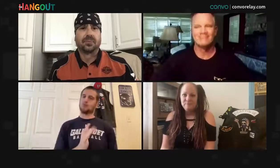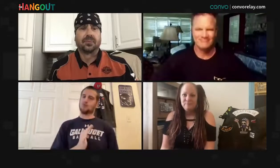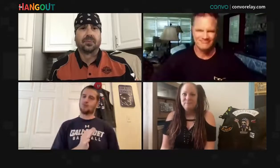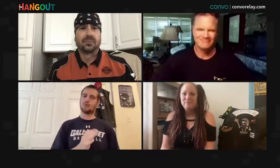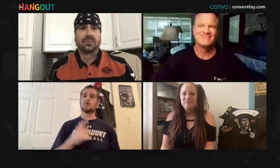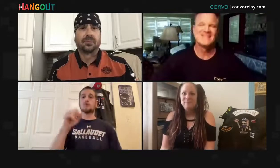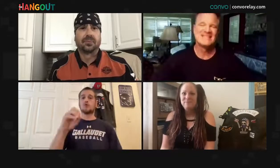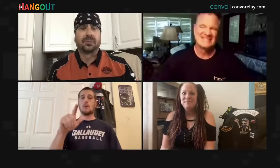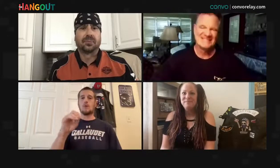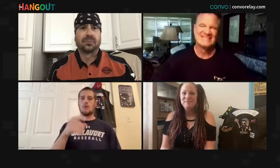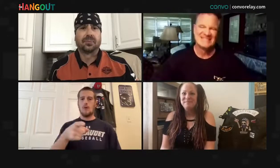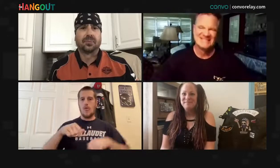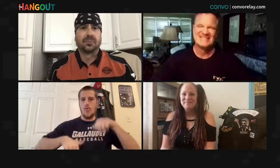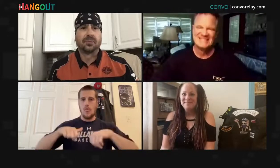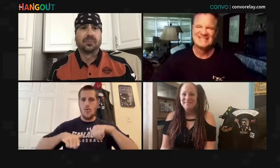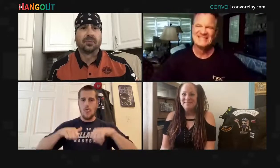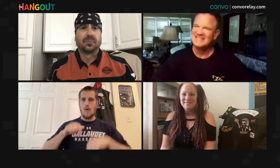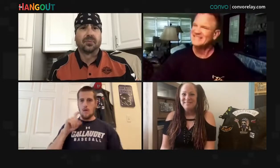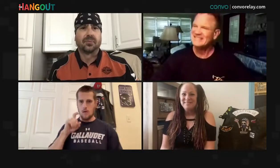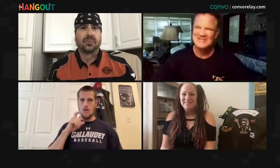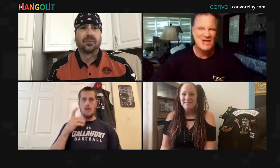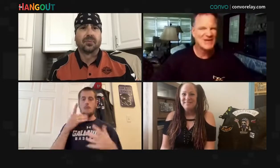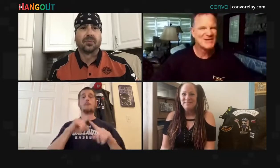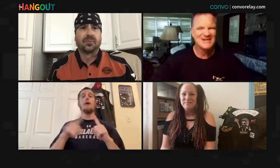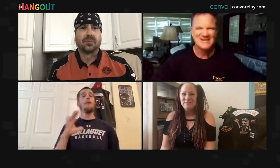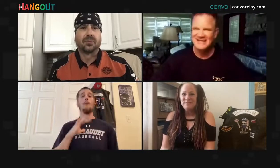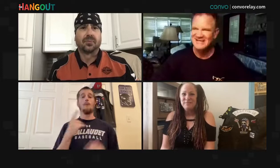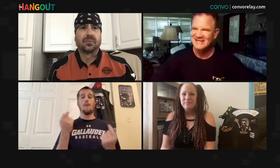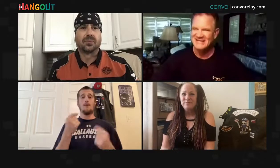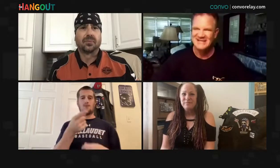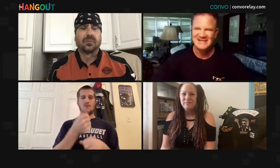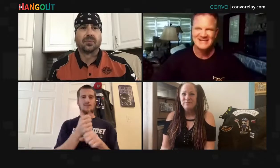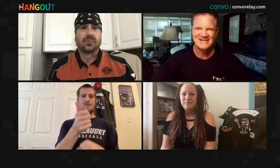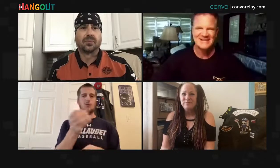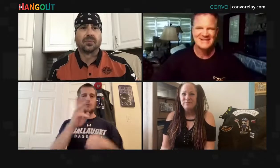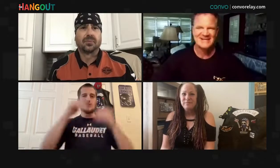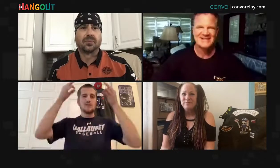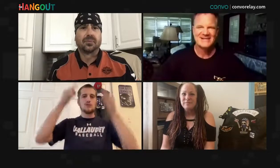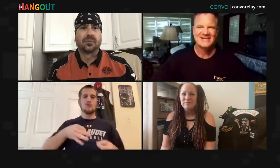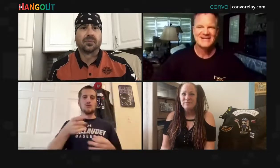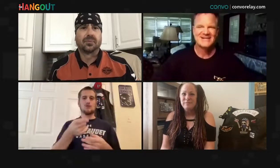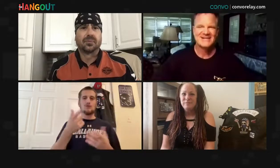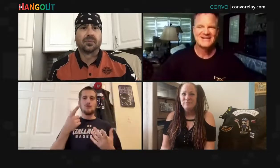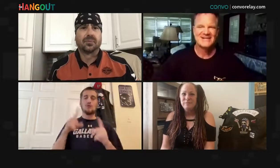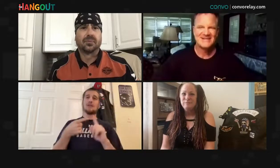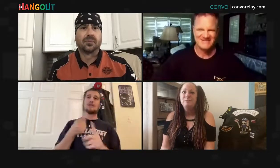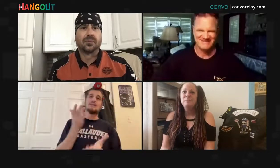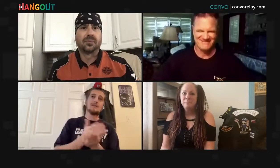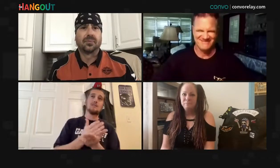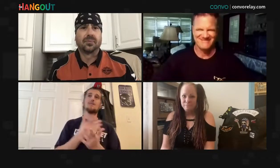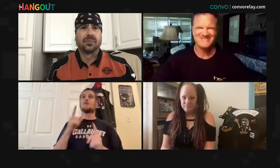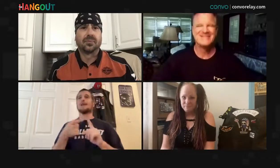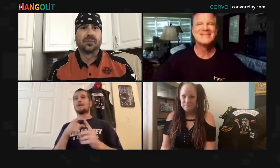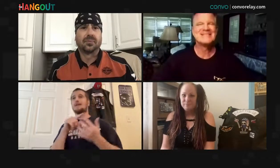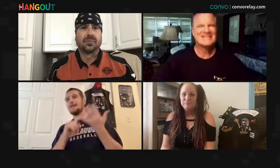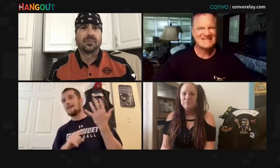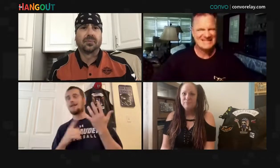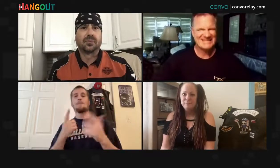all the other group members, and just all of us agreeing and knowing what we're going to do. Doing it solo is a lot harder. You have to make your own decisions on when to